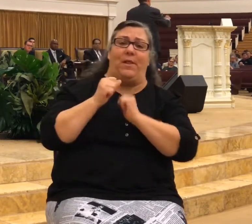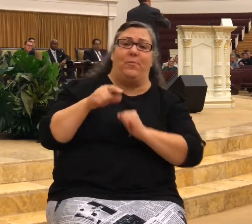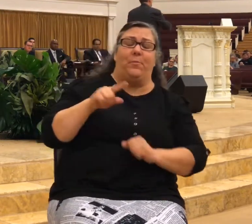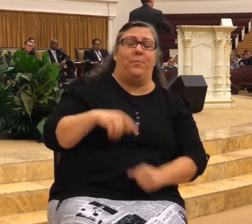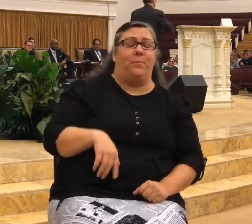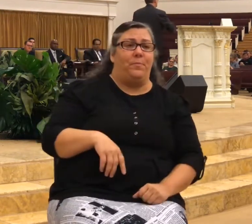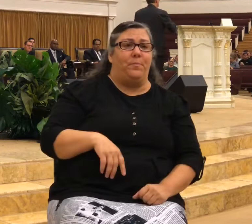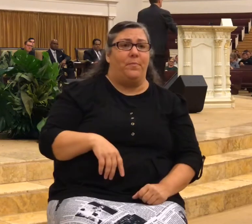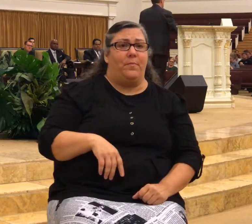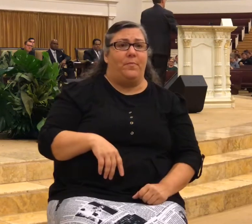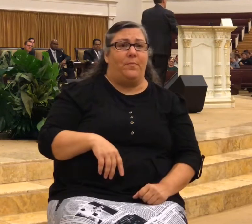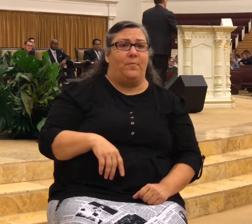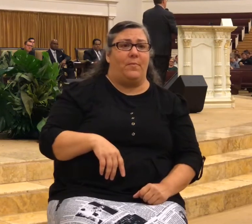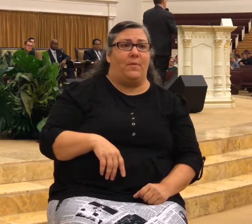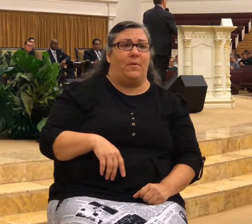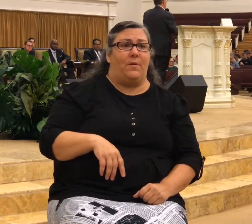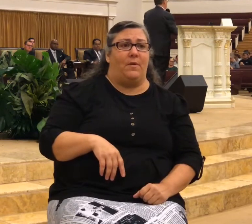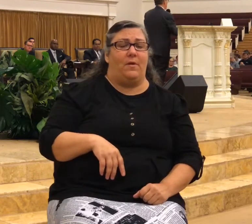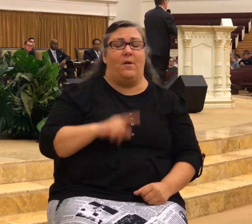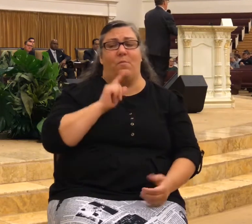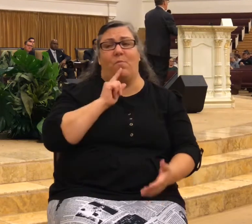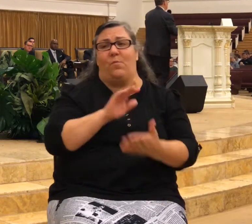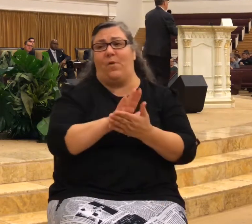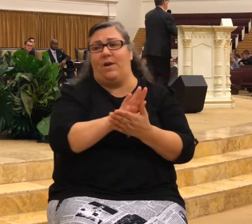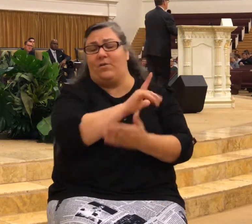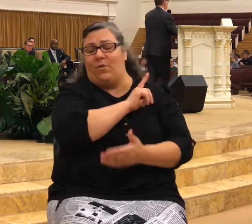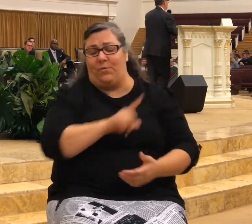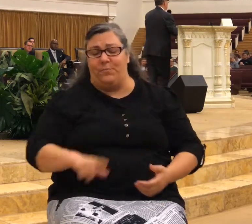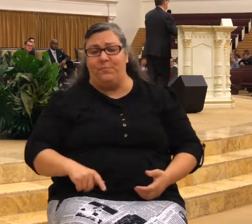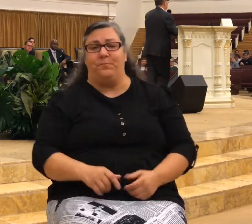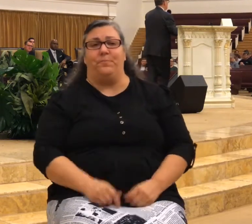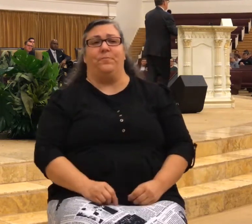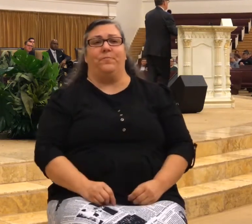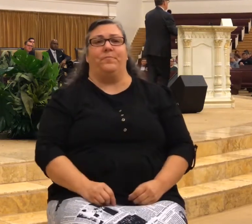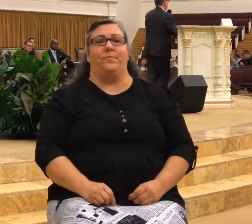well." Everybody say, "Praise the Lord."